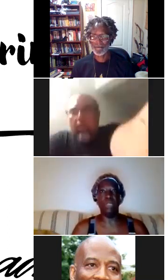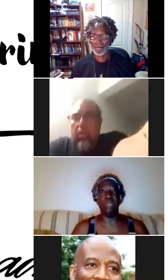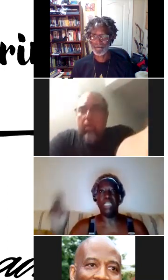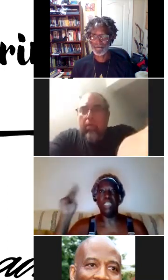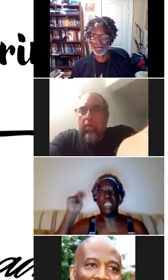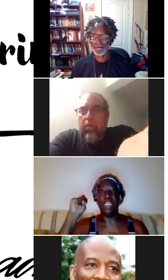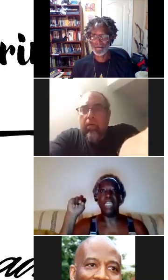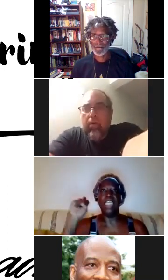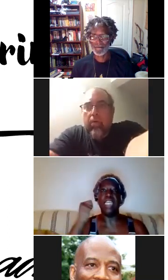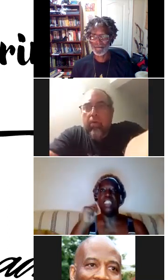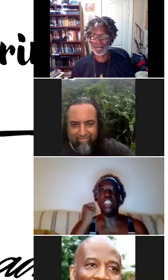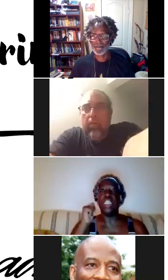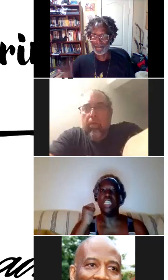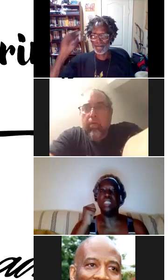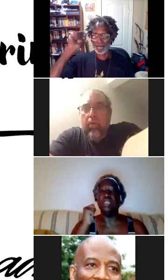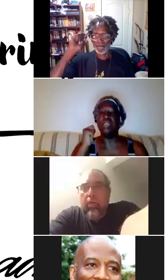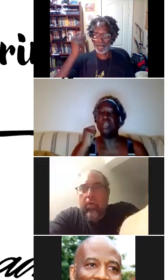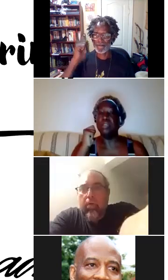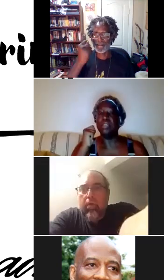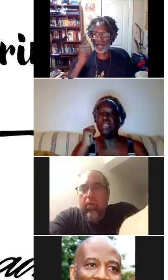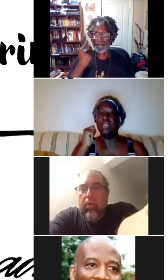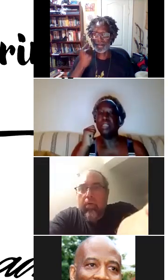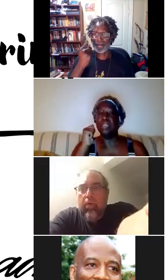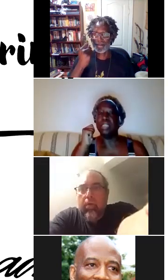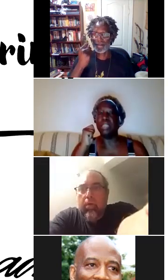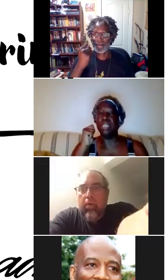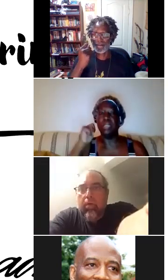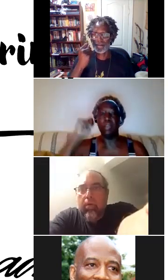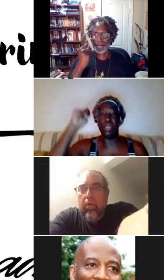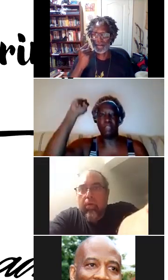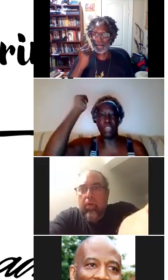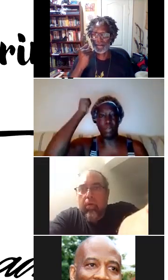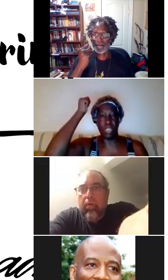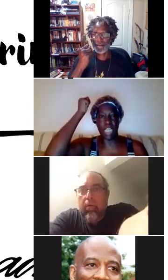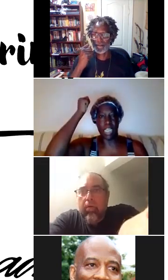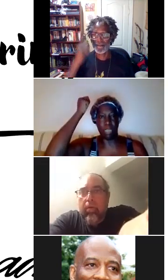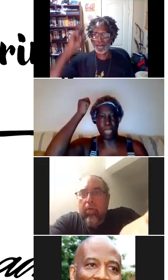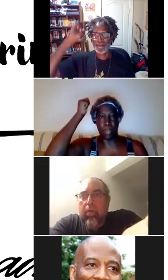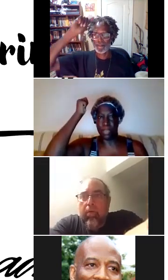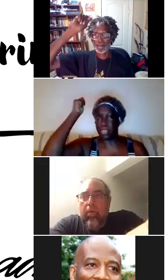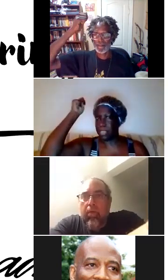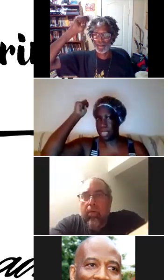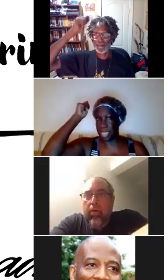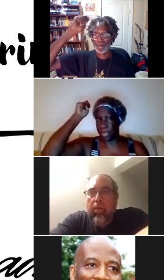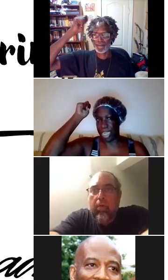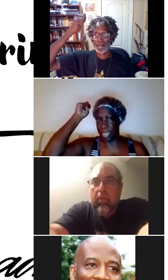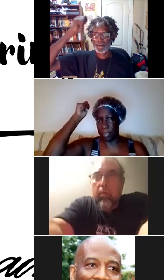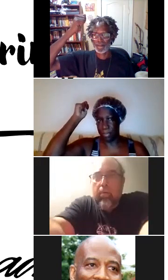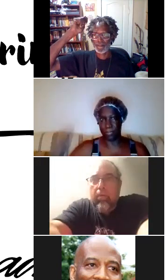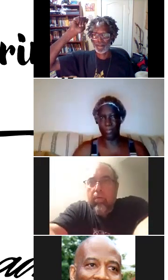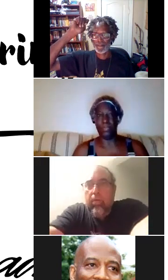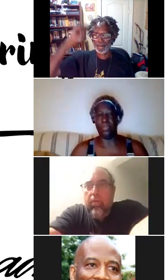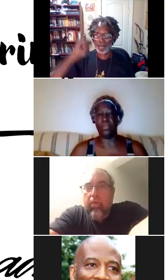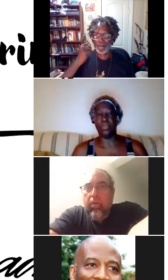Niece would be the letter N shaken down here. Nephew shaken up here. Letter N.